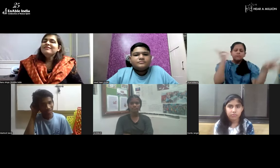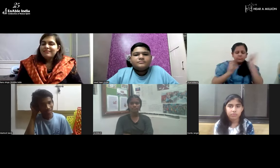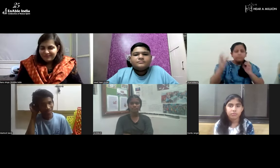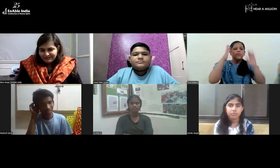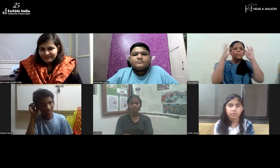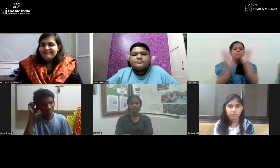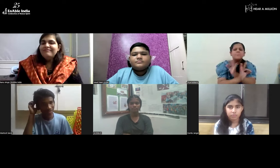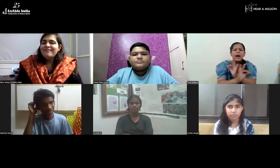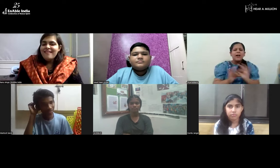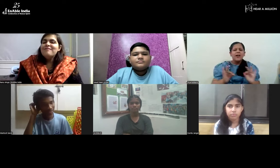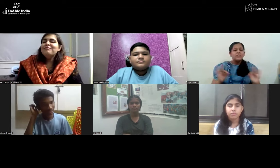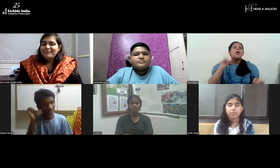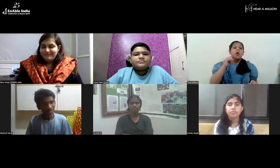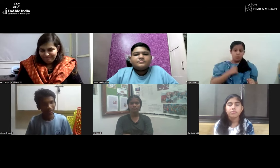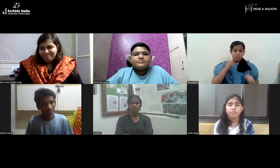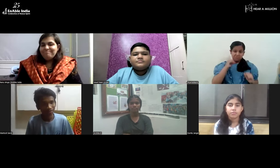burden of